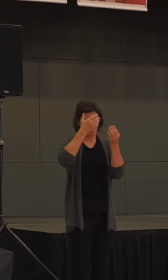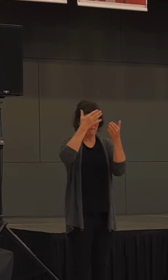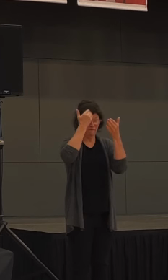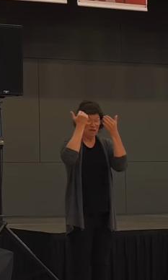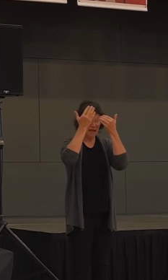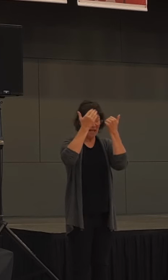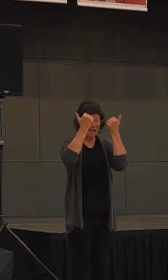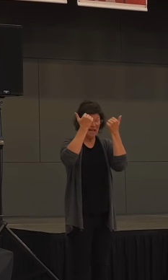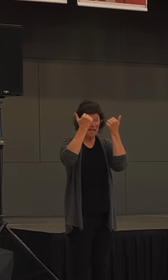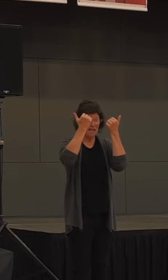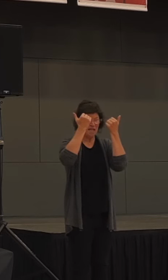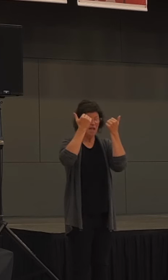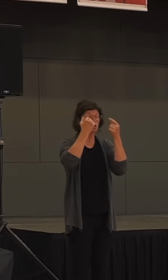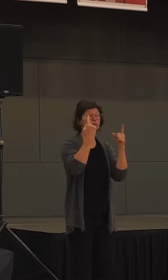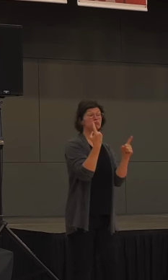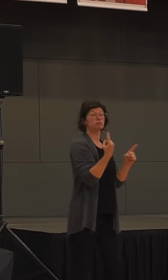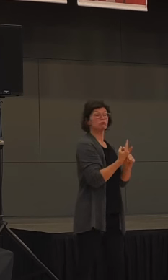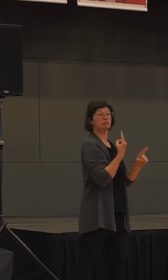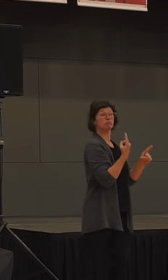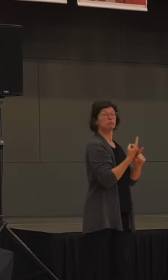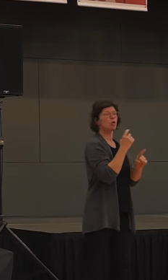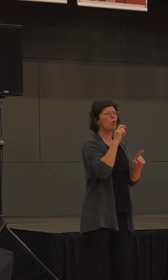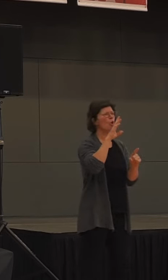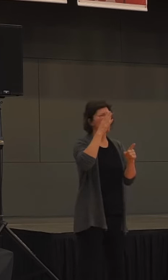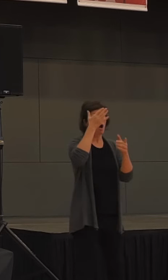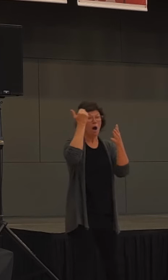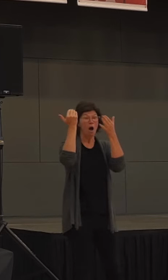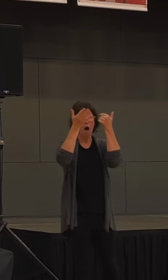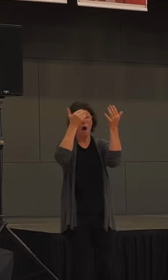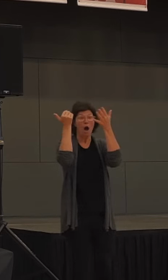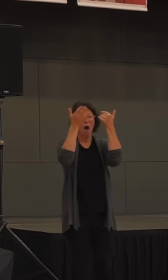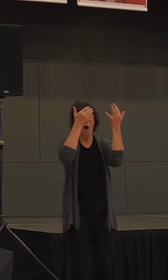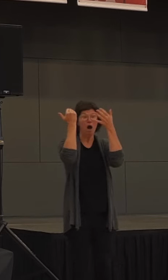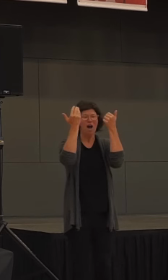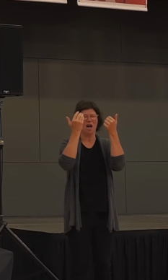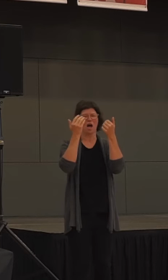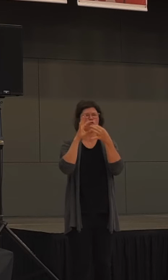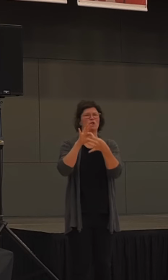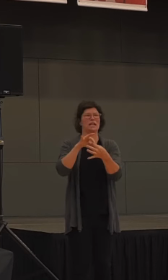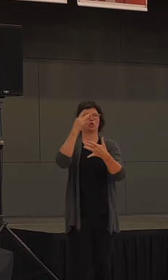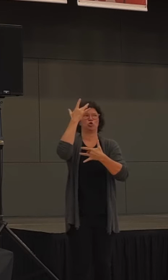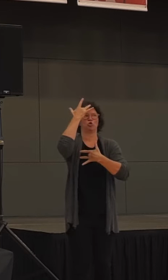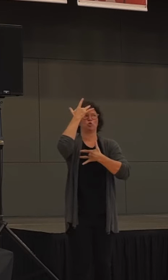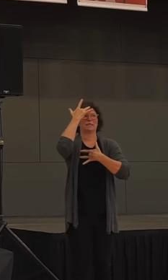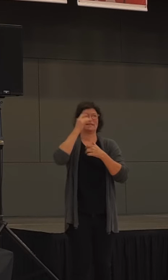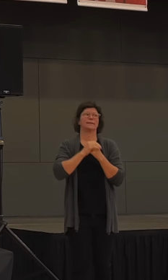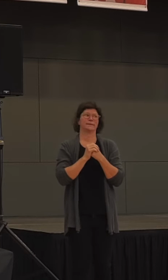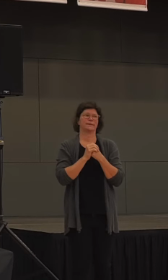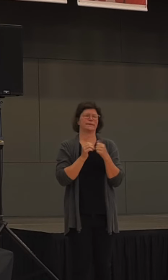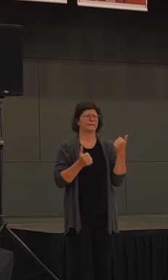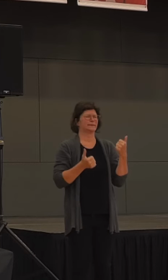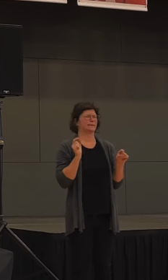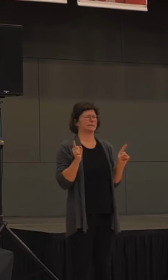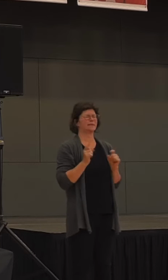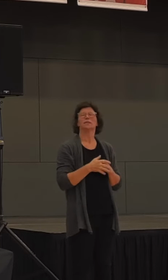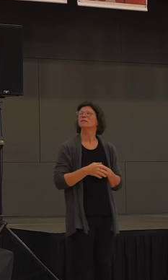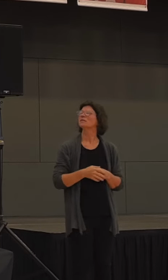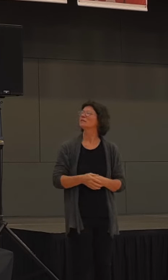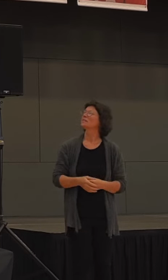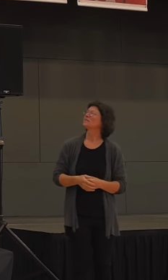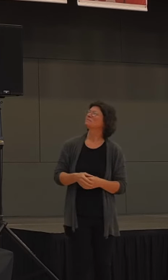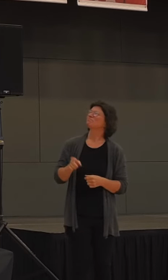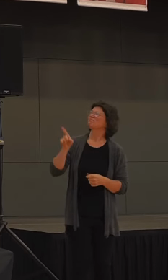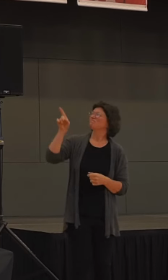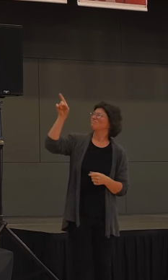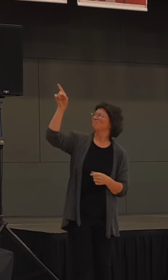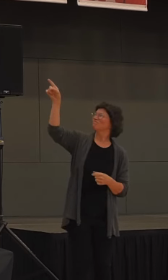disease, how we know if it's something more significant. I want to start with this quote. I love